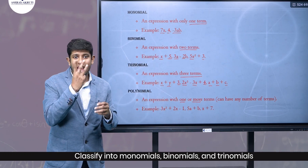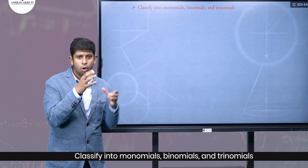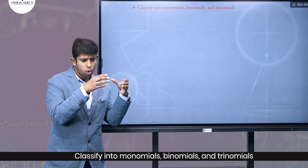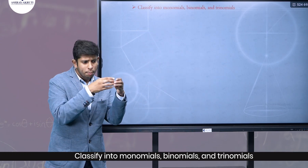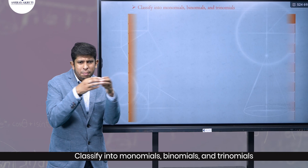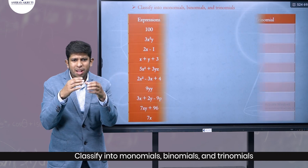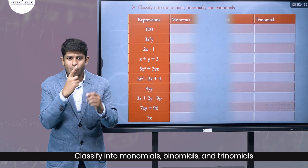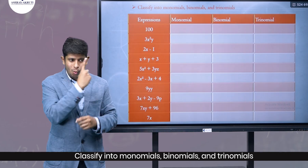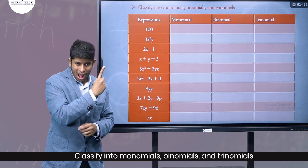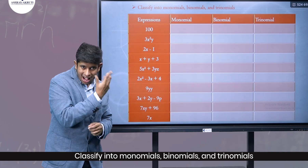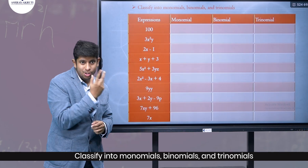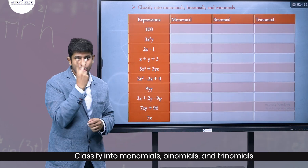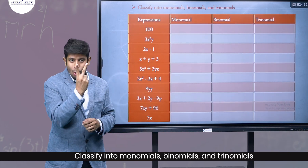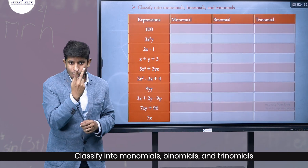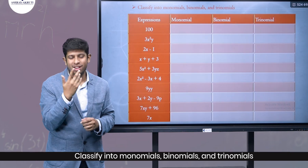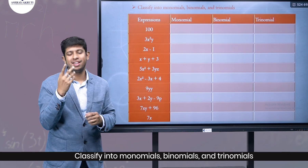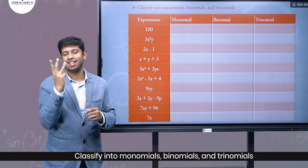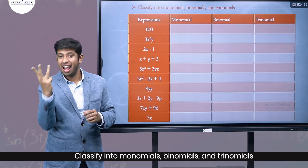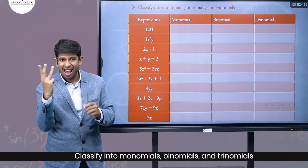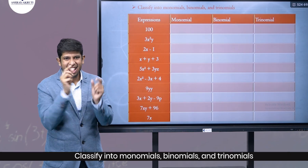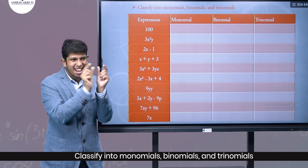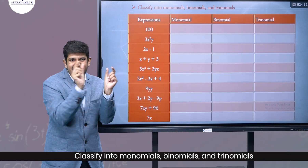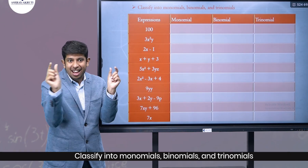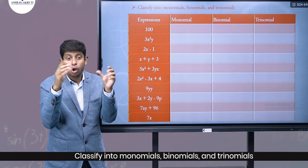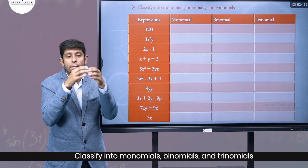Classify into monomials, binomials and trinomials.